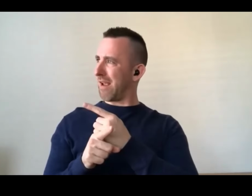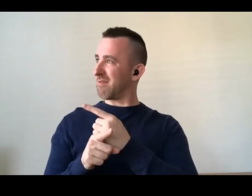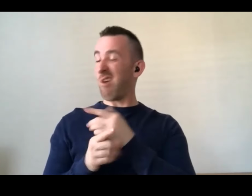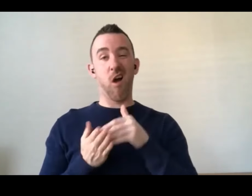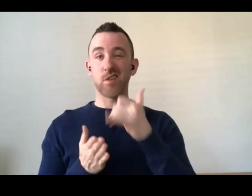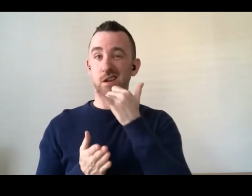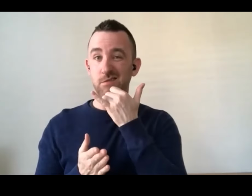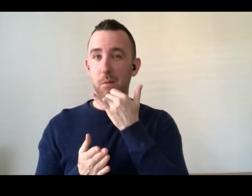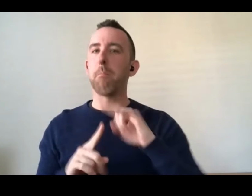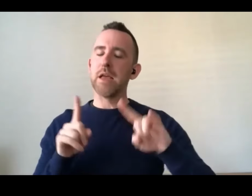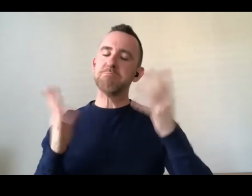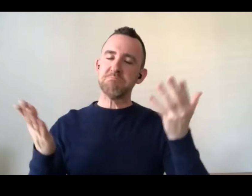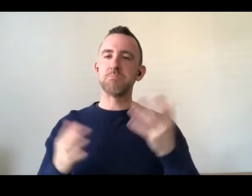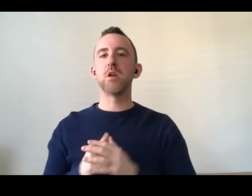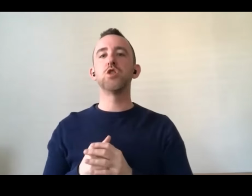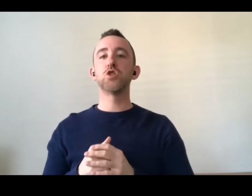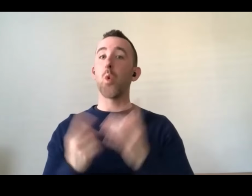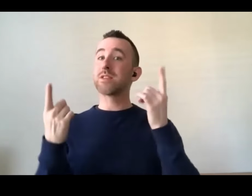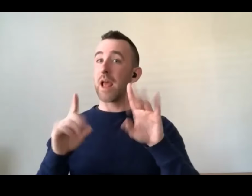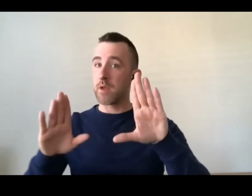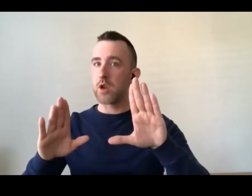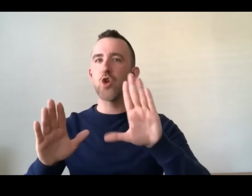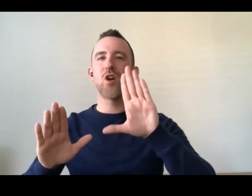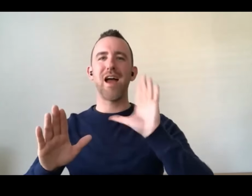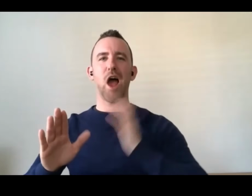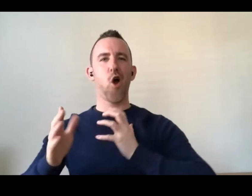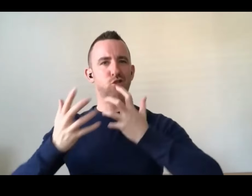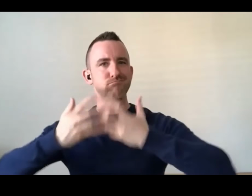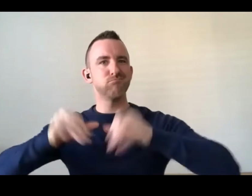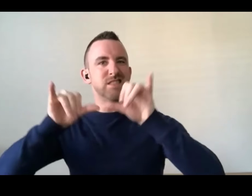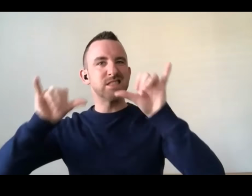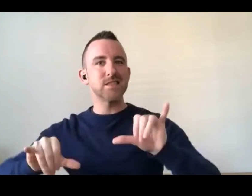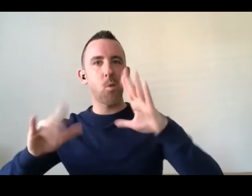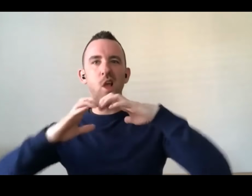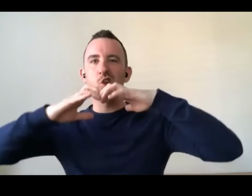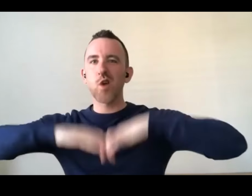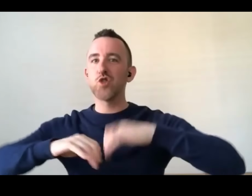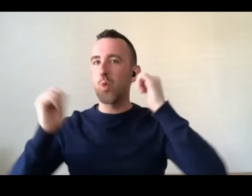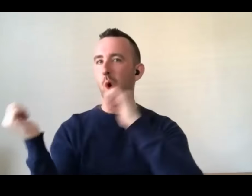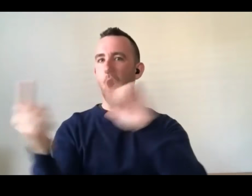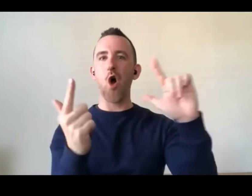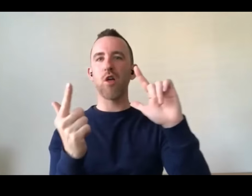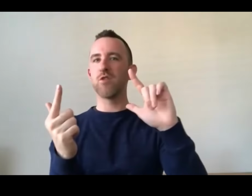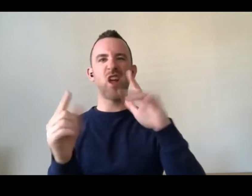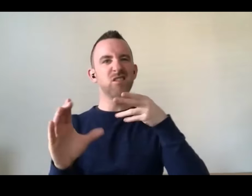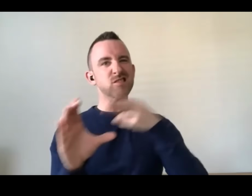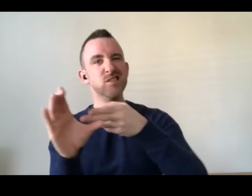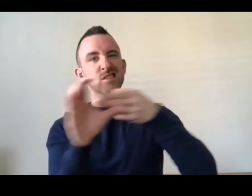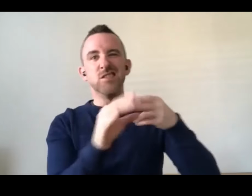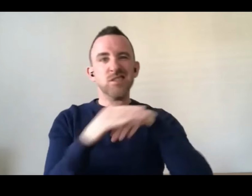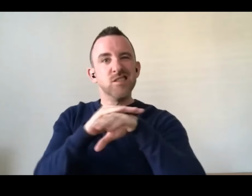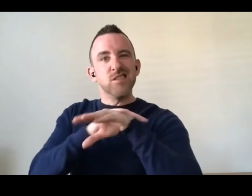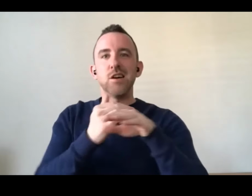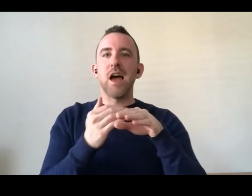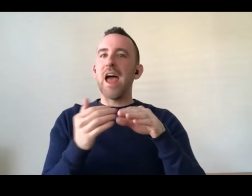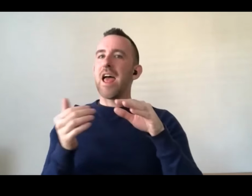And you basically, the server is going to crash. It's just tradition. Y'all jump in and then suddenly all hell